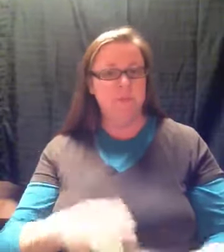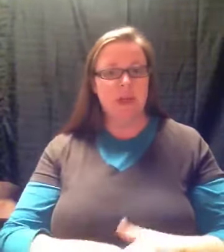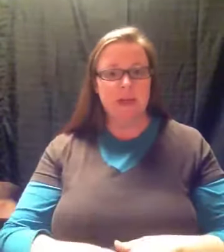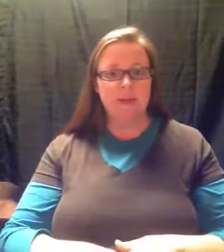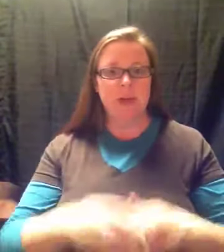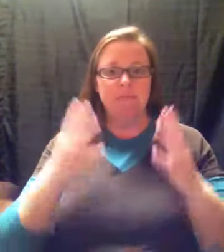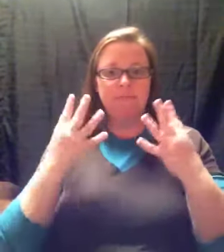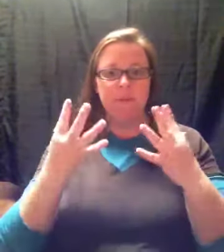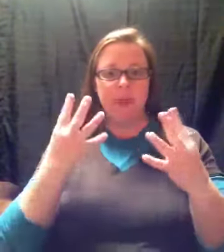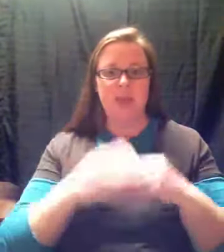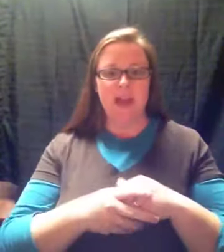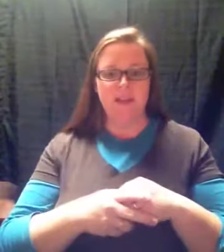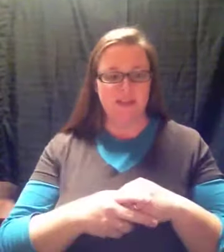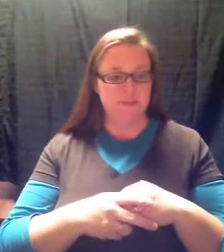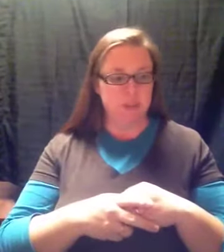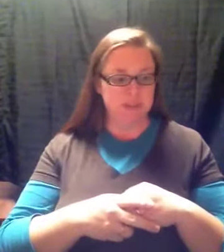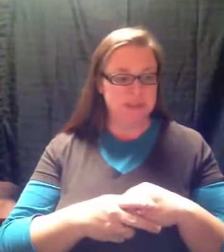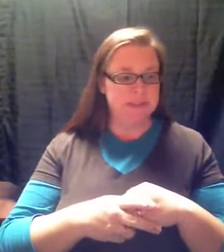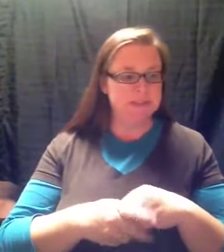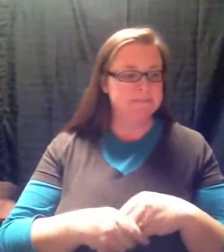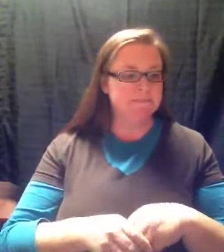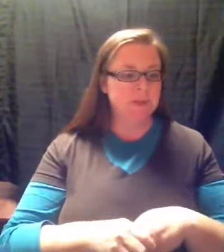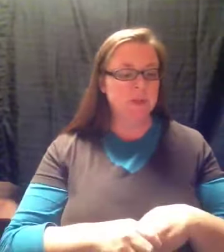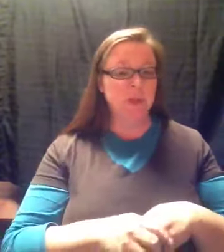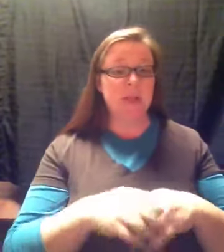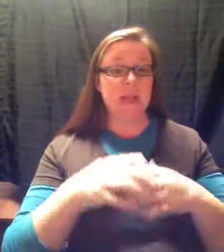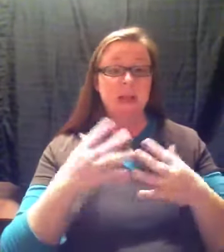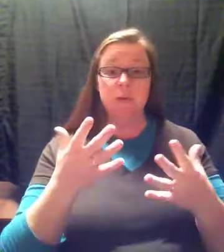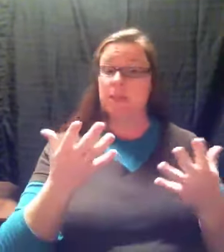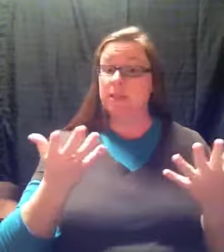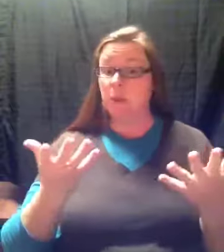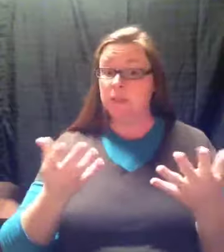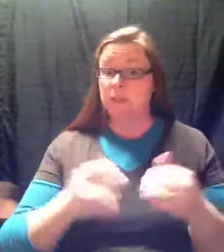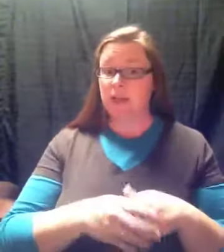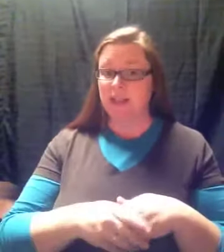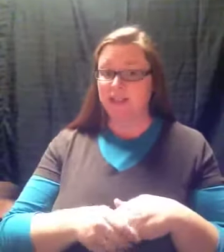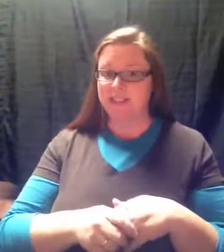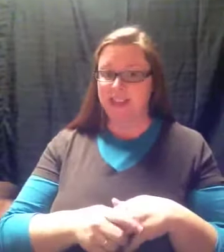like living here. You have to add those expressions so that they know that it's a question and not just a statement.